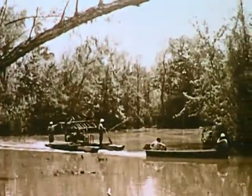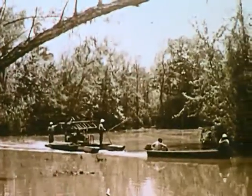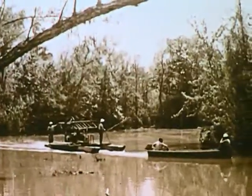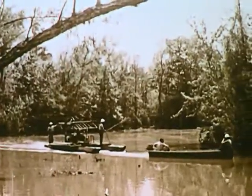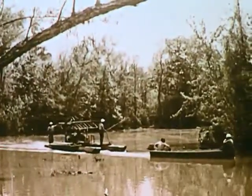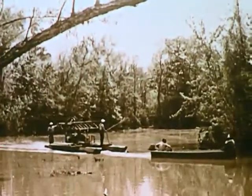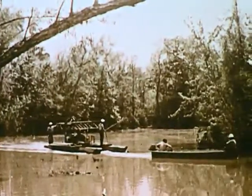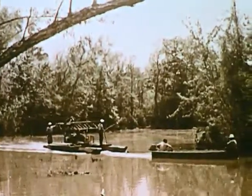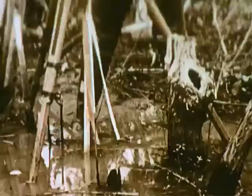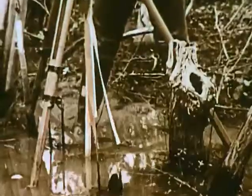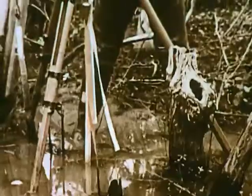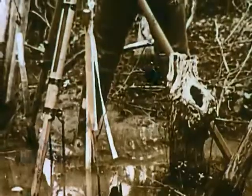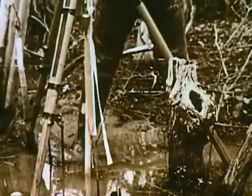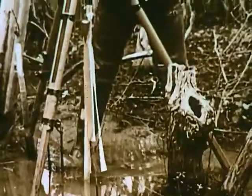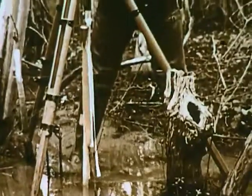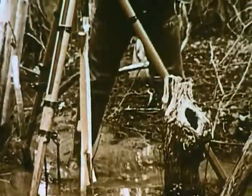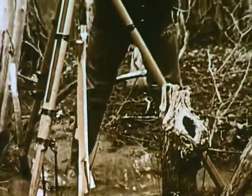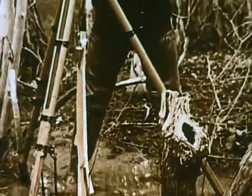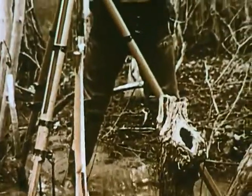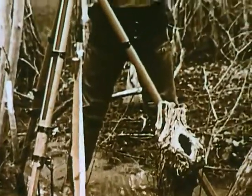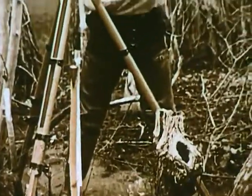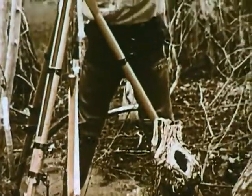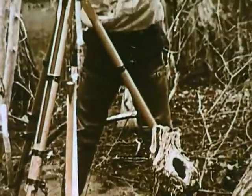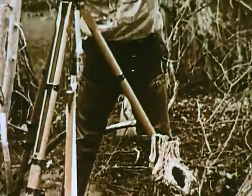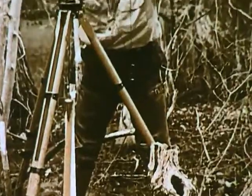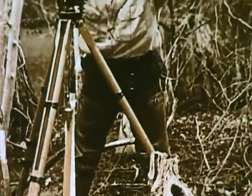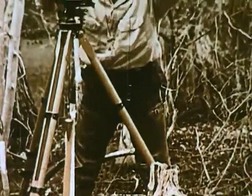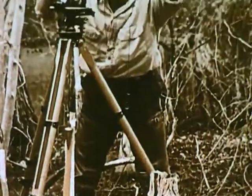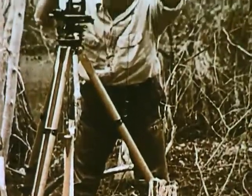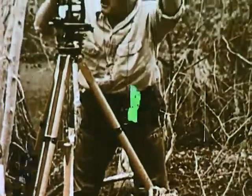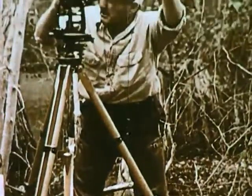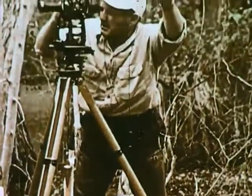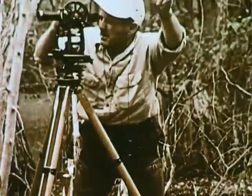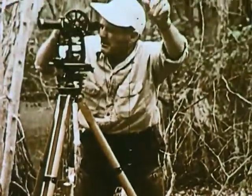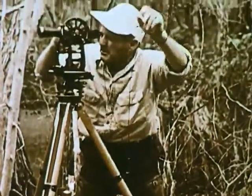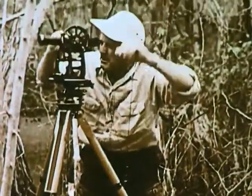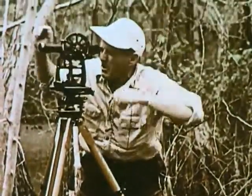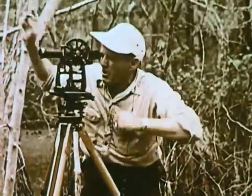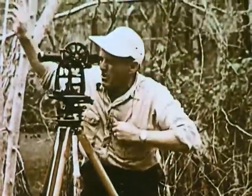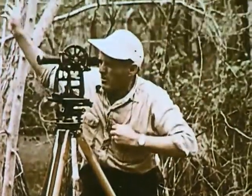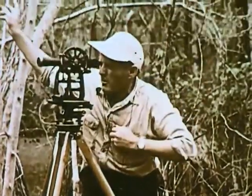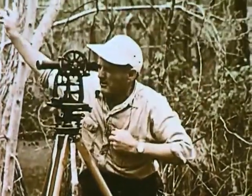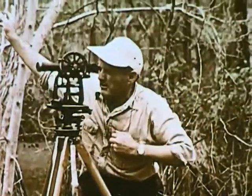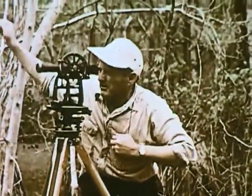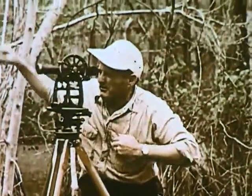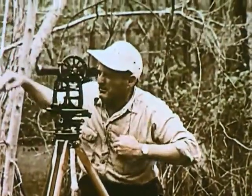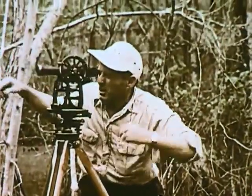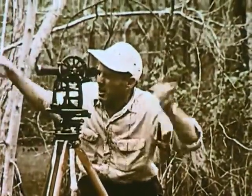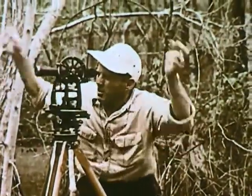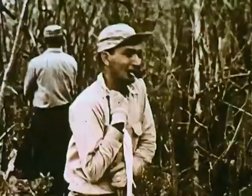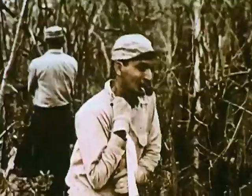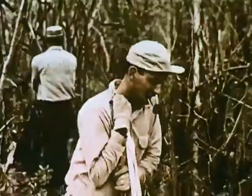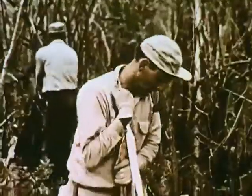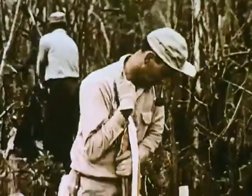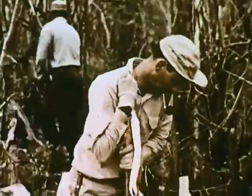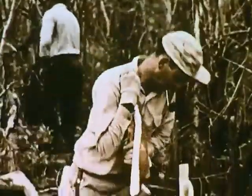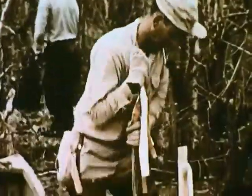and wildlife are protected. Our scientists strive to develop new techniques to avoid waste, so